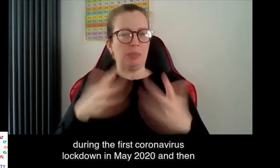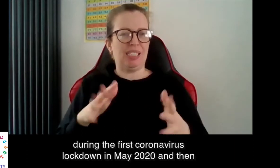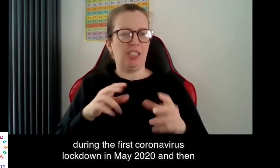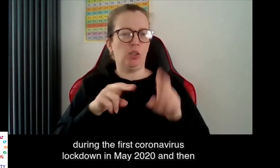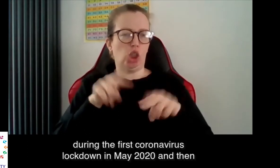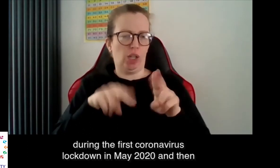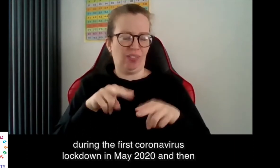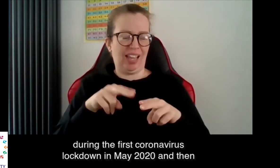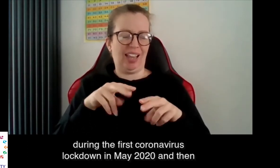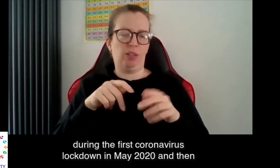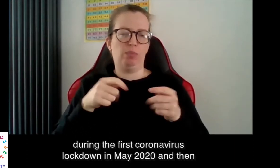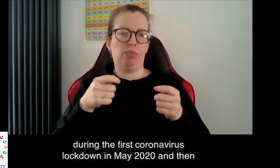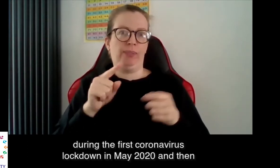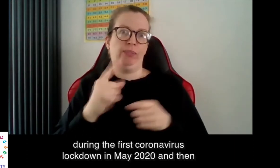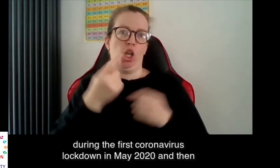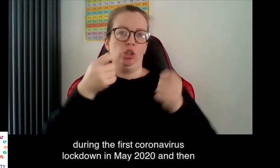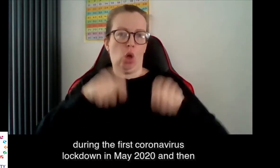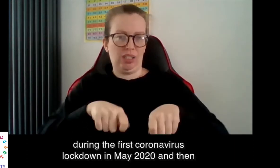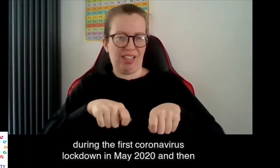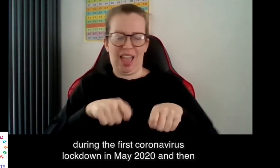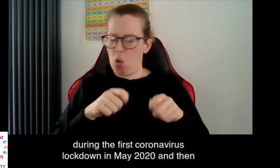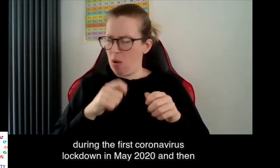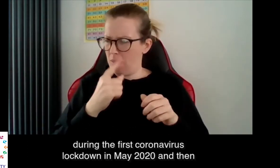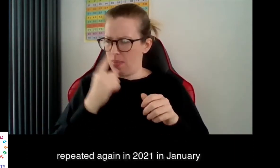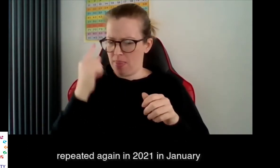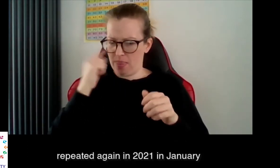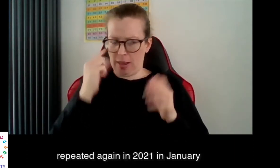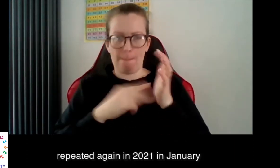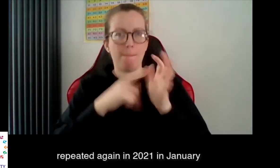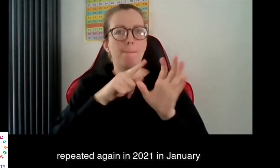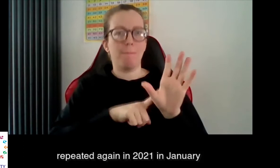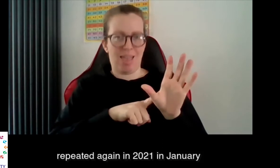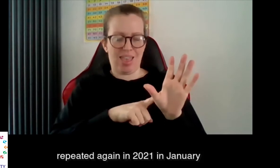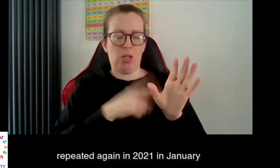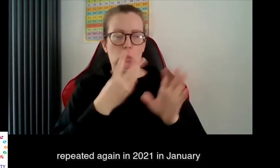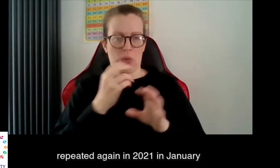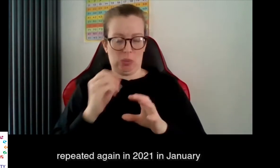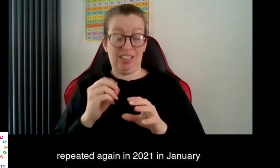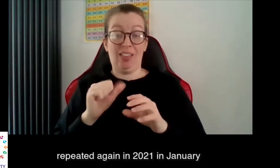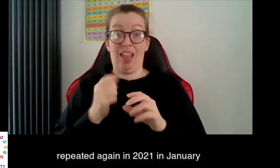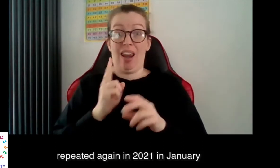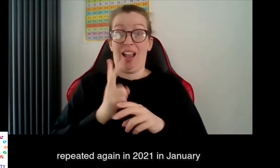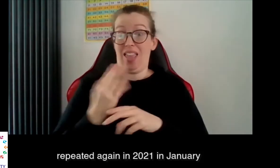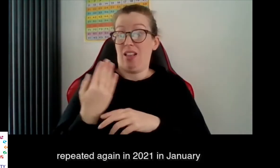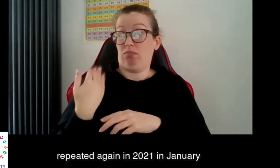May 2020, and then repeated again in 2021 in January.